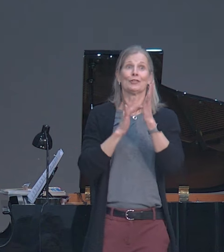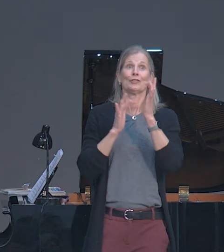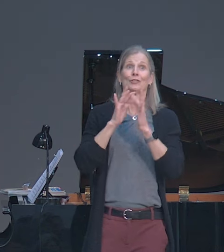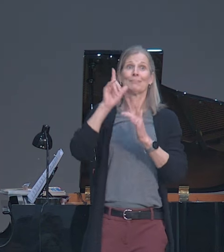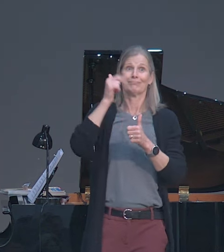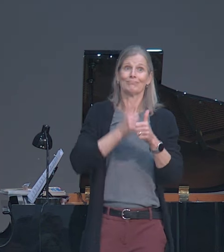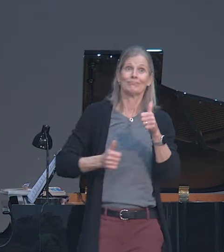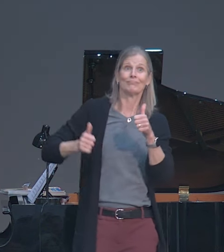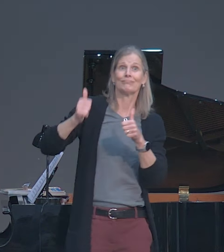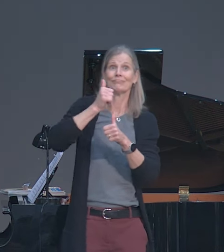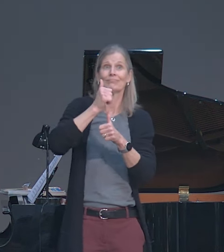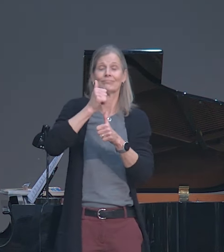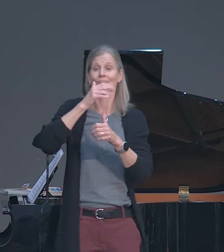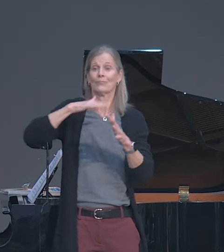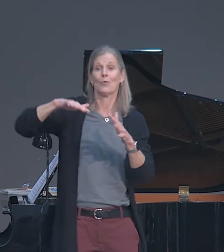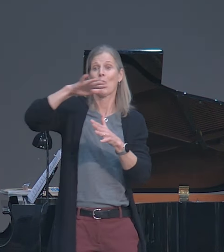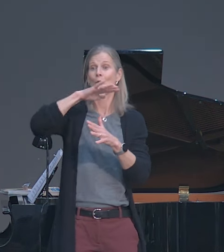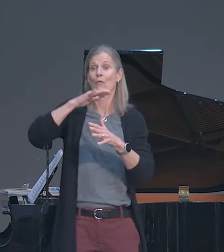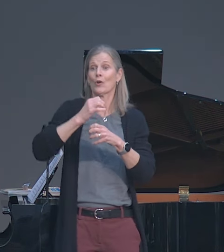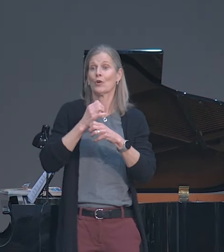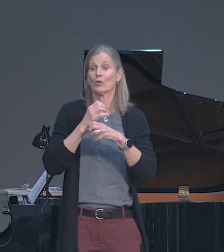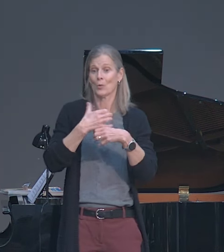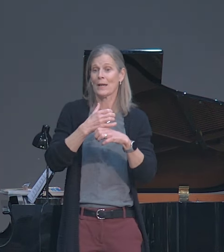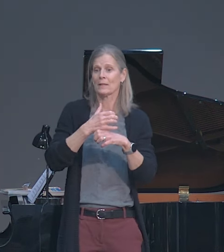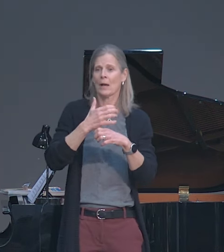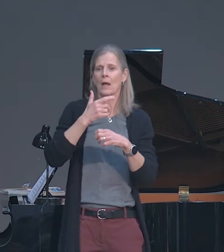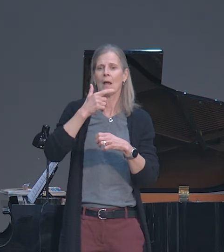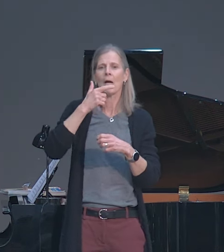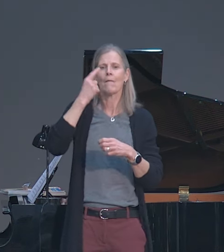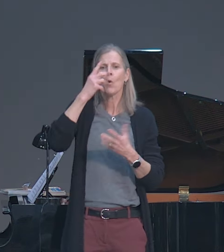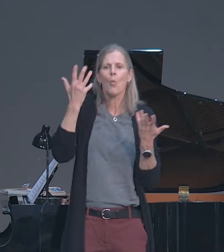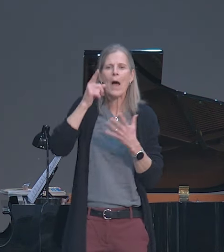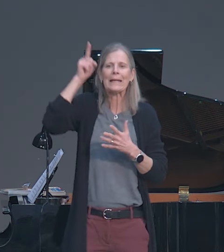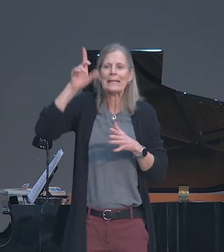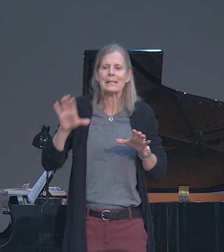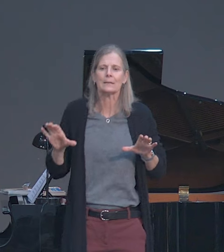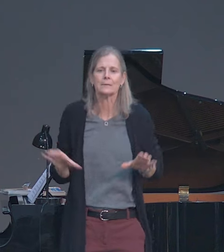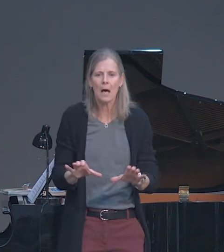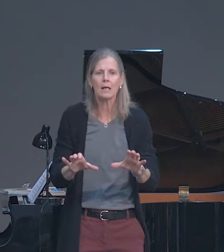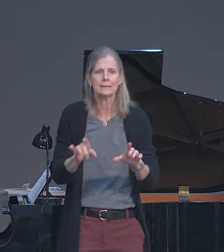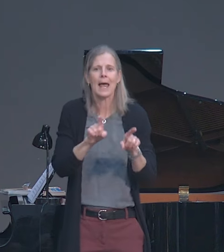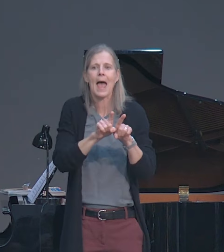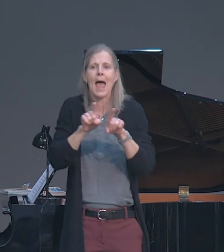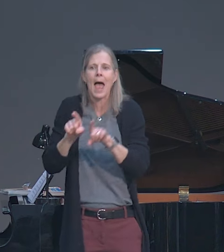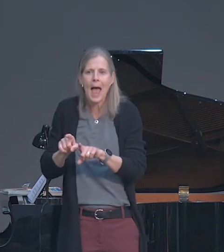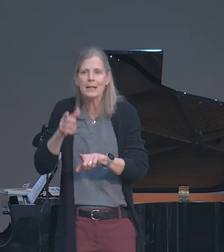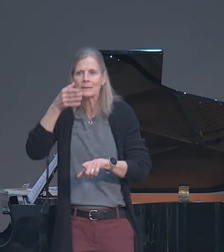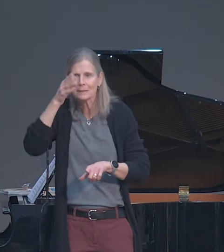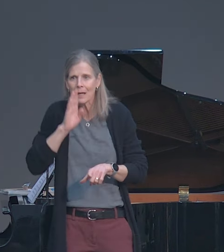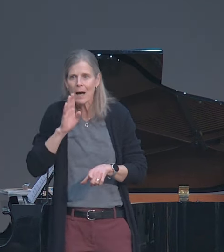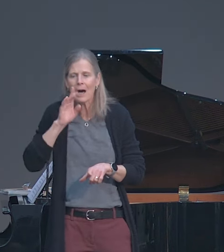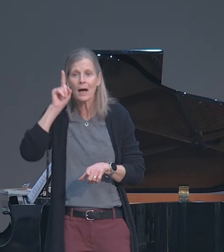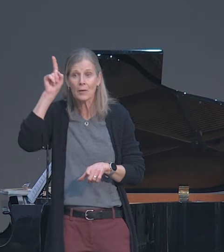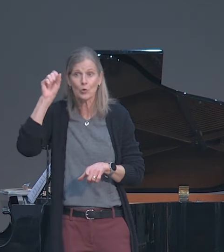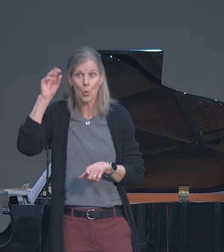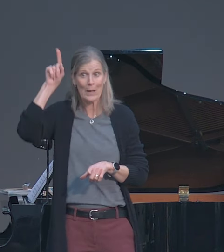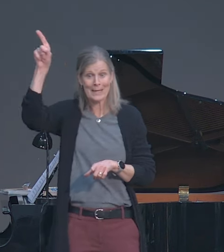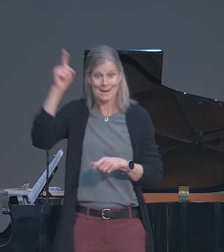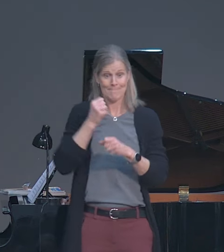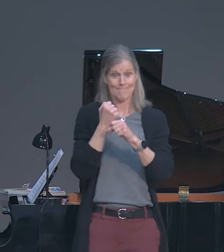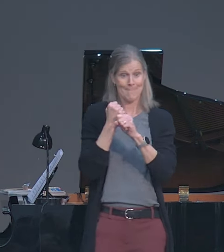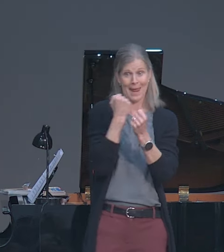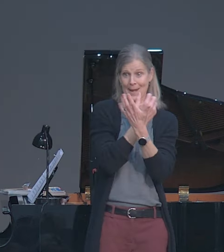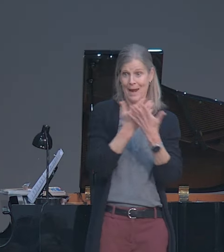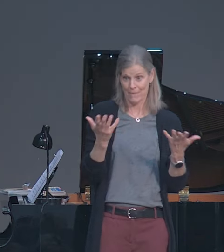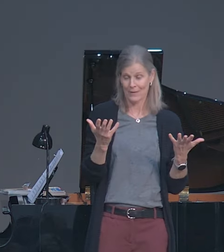creation because of what he does as God. Now, since Jesus created all things,